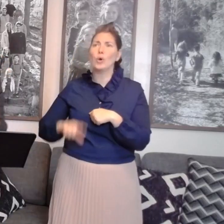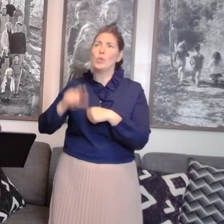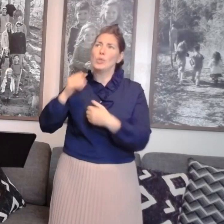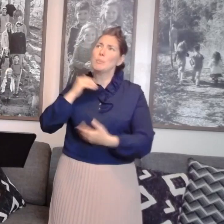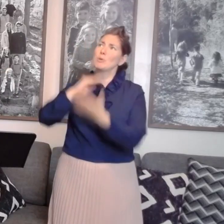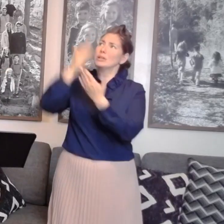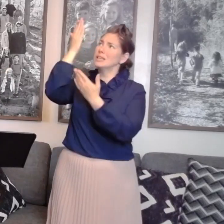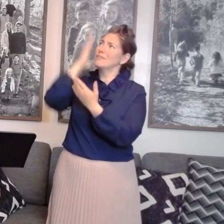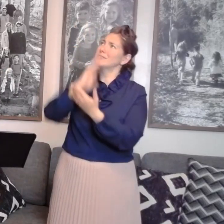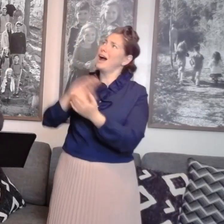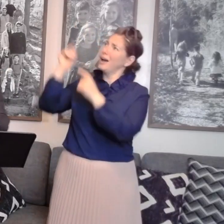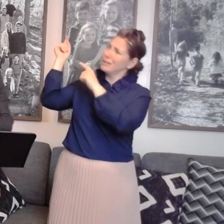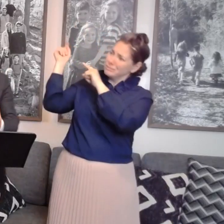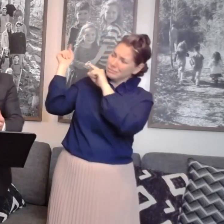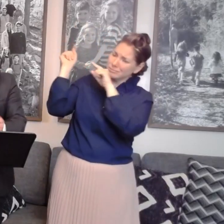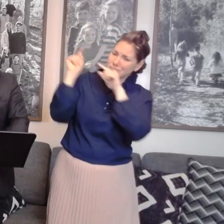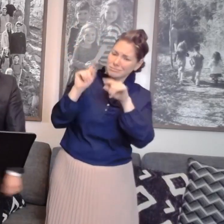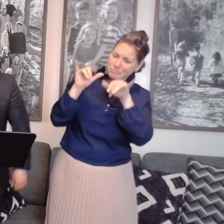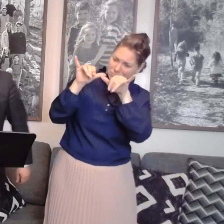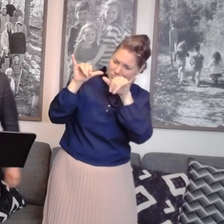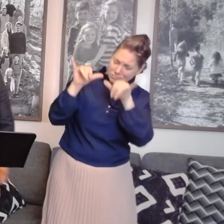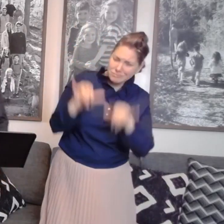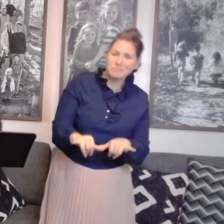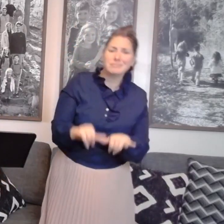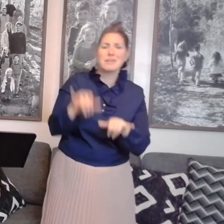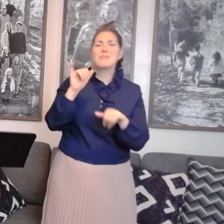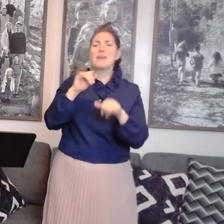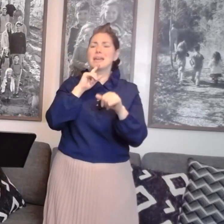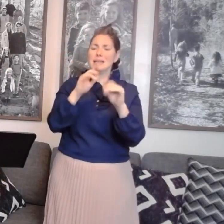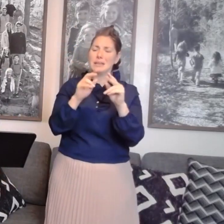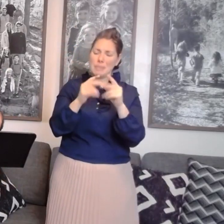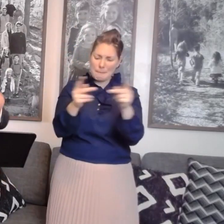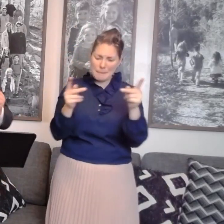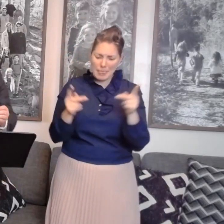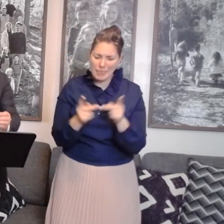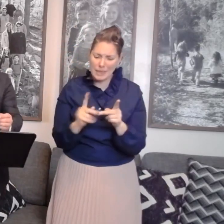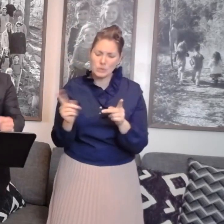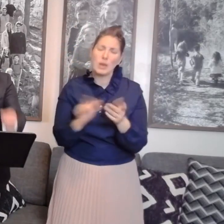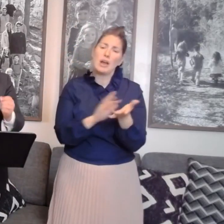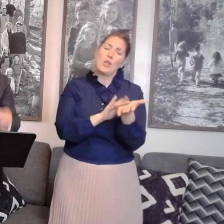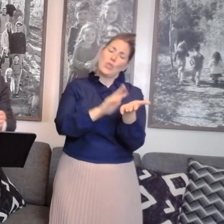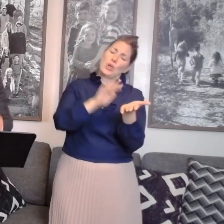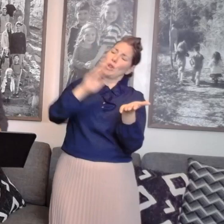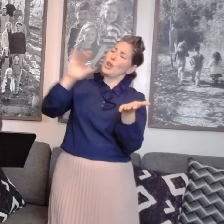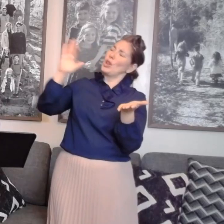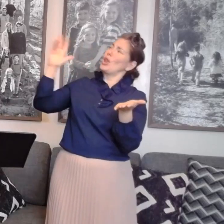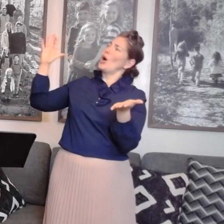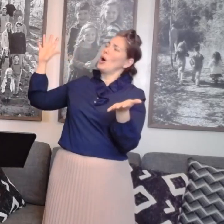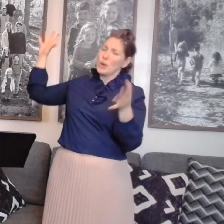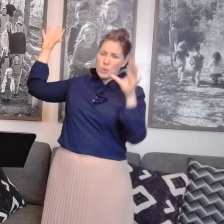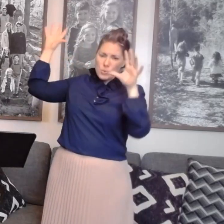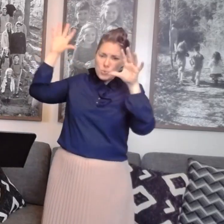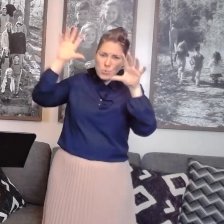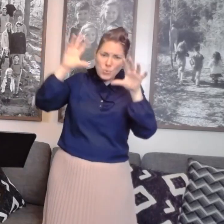of God is going to abide. It is the place where the glory shall dwell. And